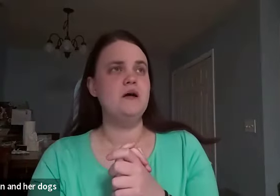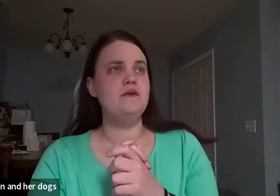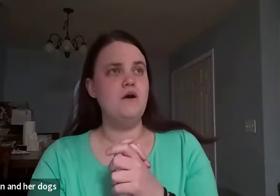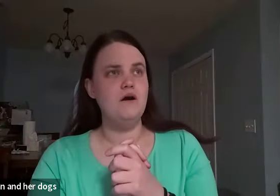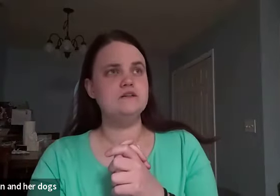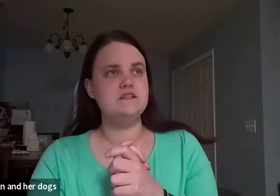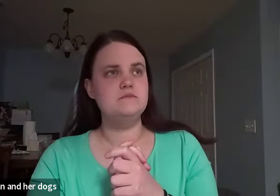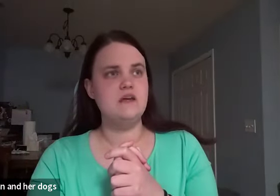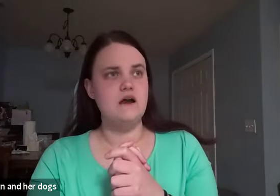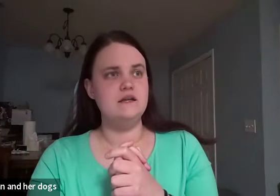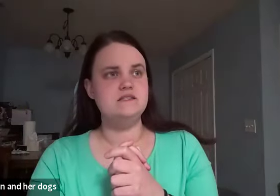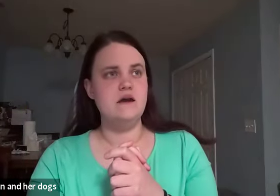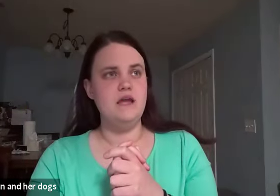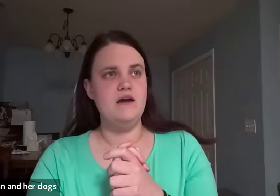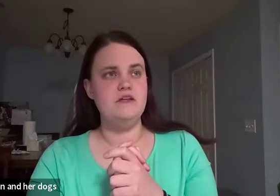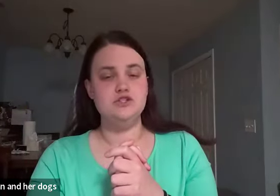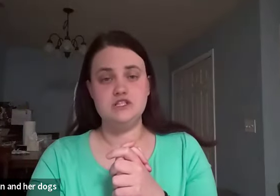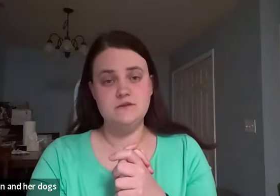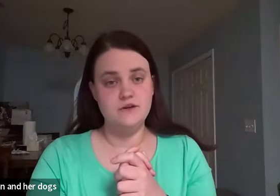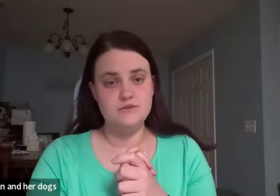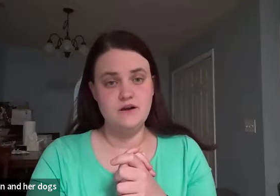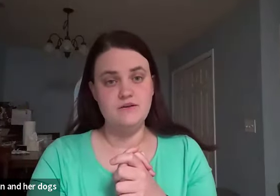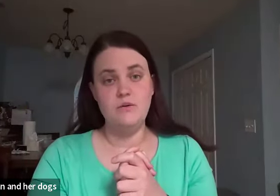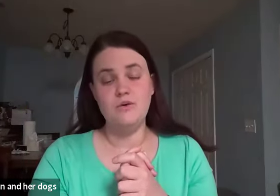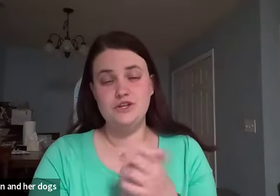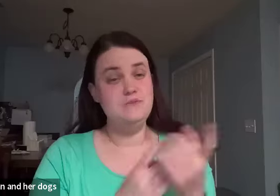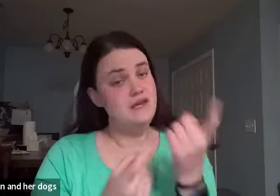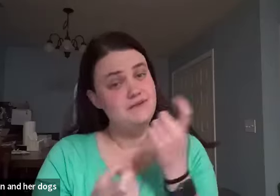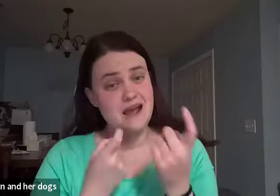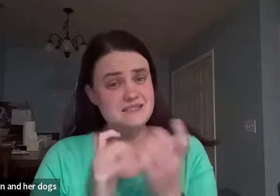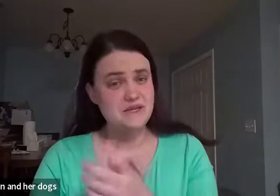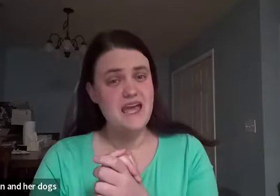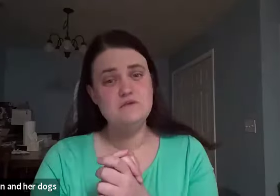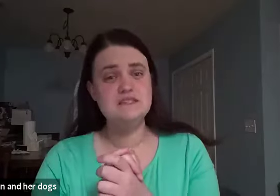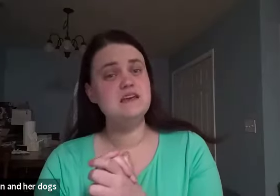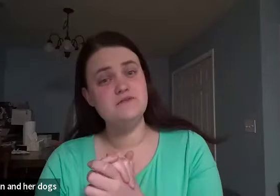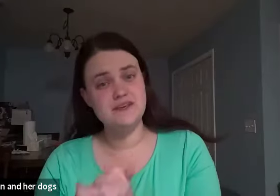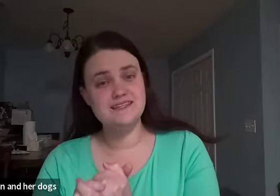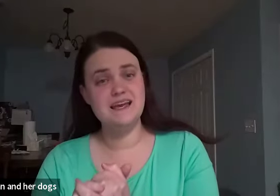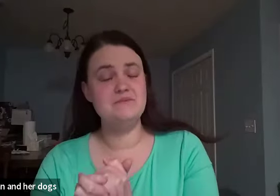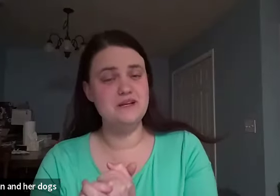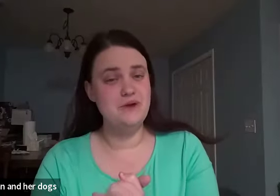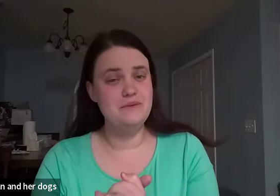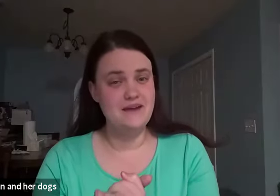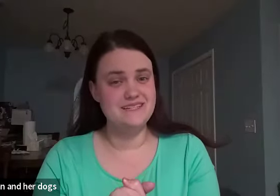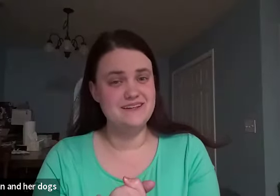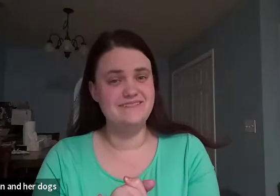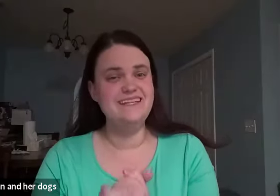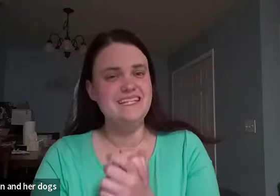But there are some signs that we have that are just going to be finger spelled. Or you may even ask me, hey, what's the sign for this? And I'm going to probably have to tell you,